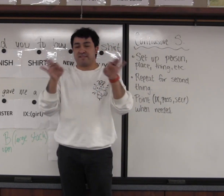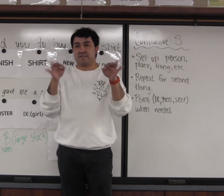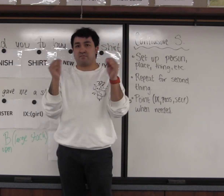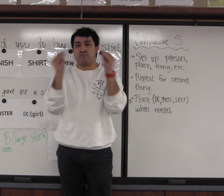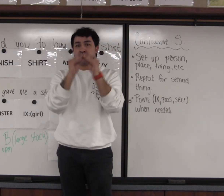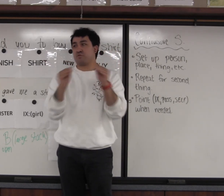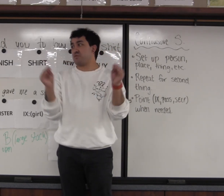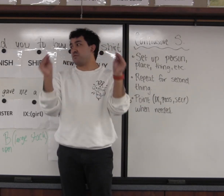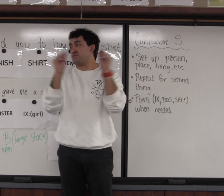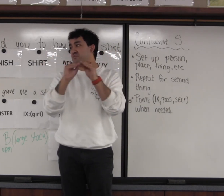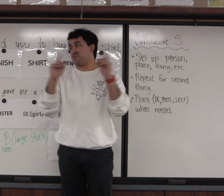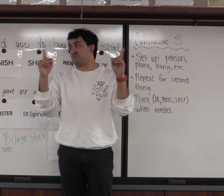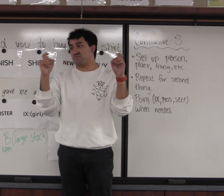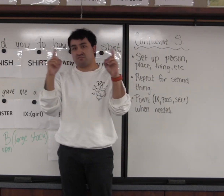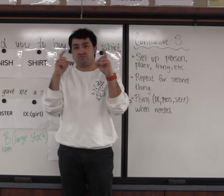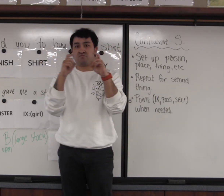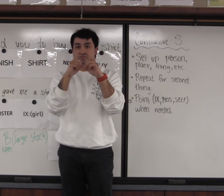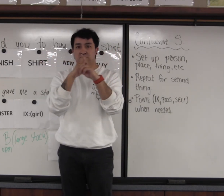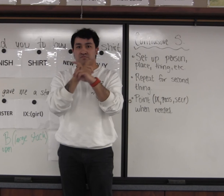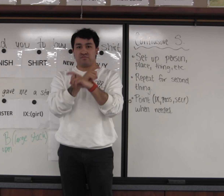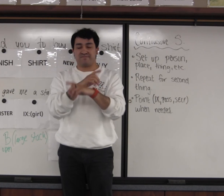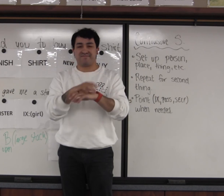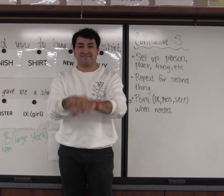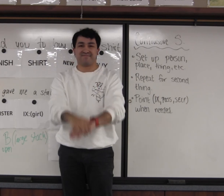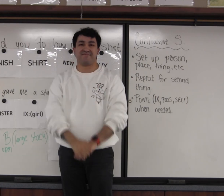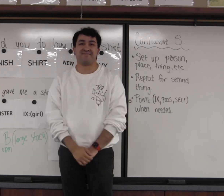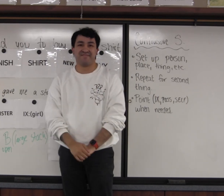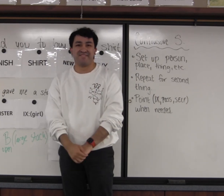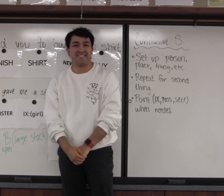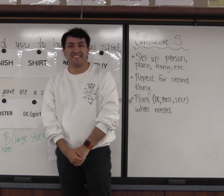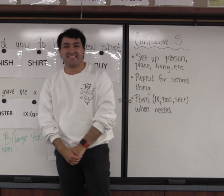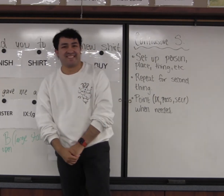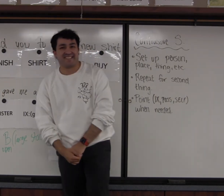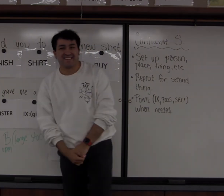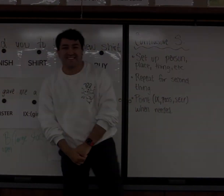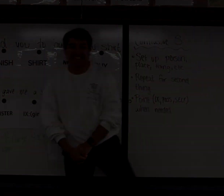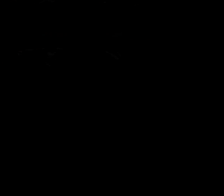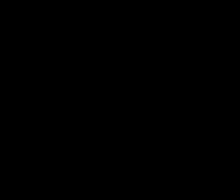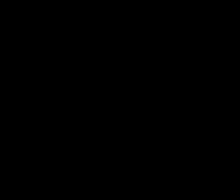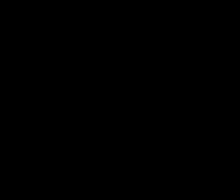And so sentences are just becoming more and more complex, but you got this.